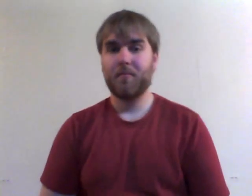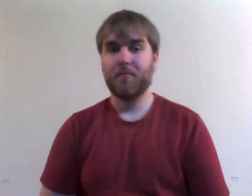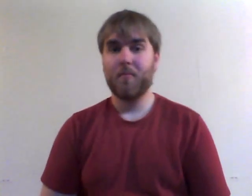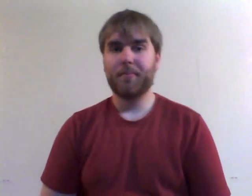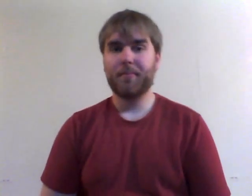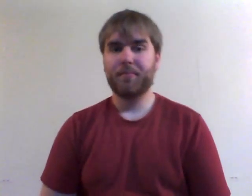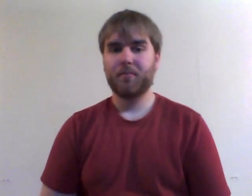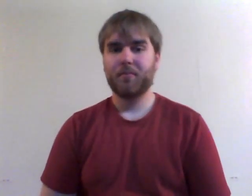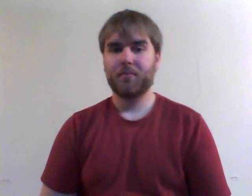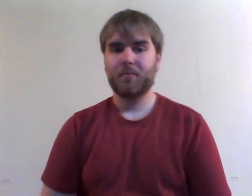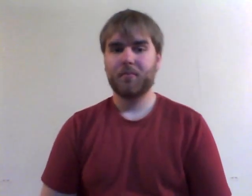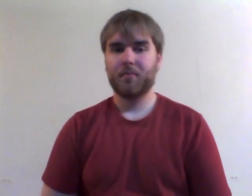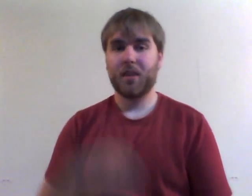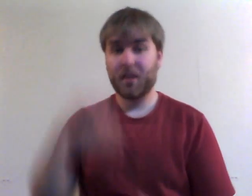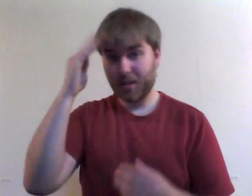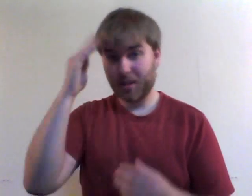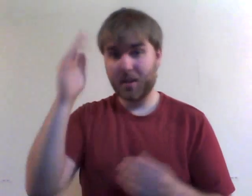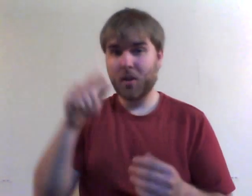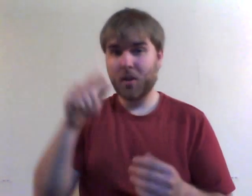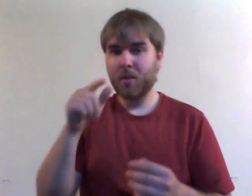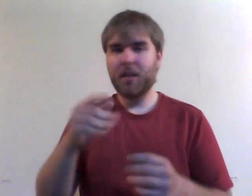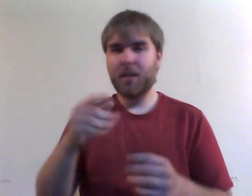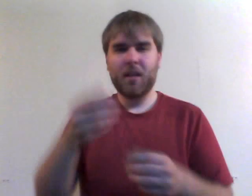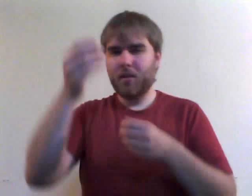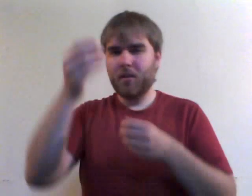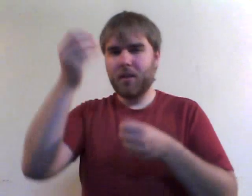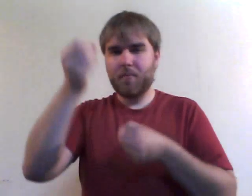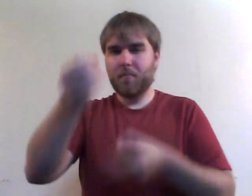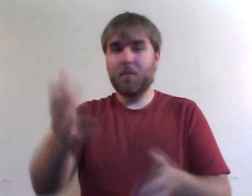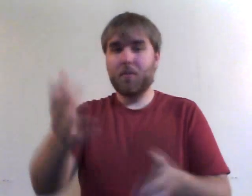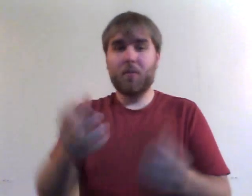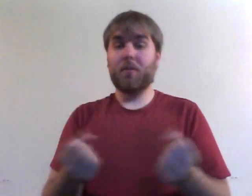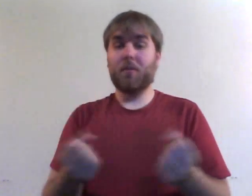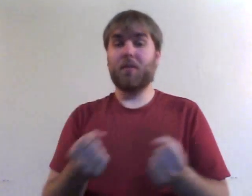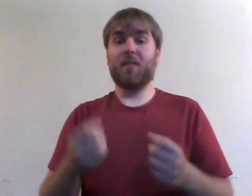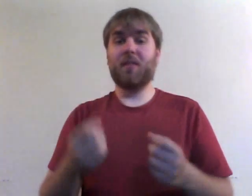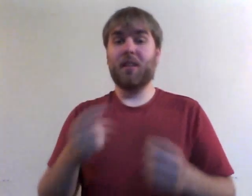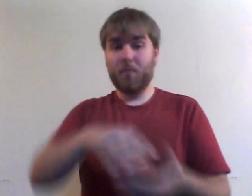informative and a lot of fun to watch. Hope it was as fun for you as it was for me.